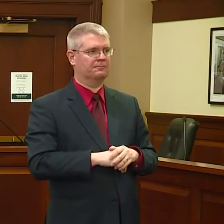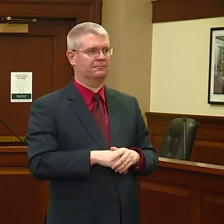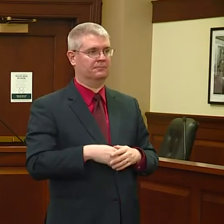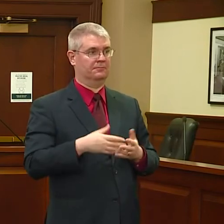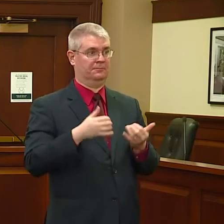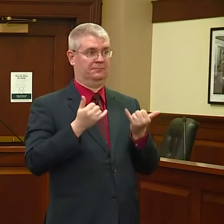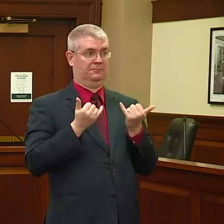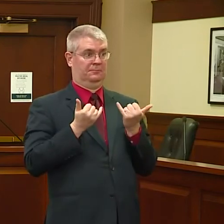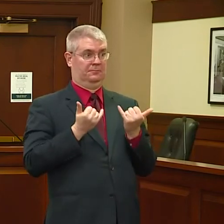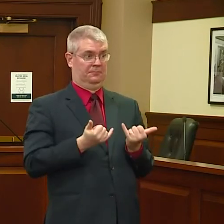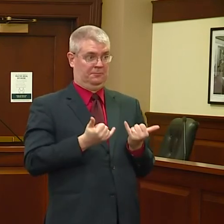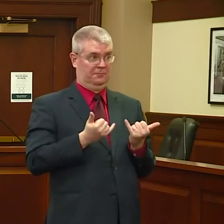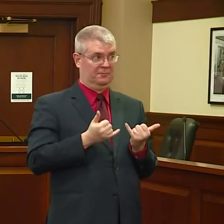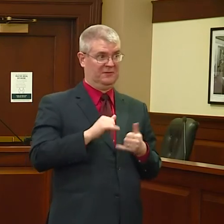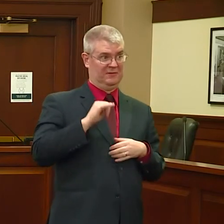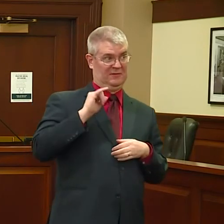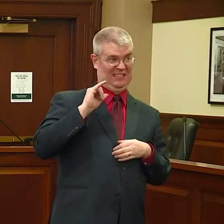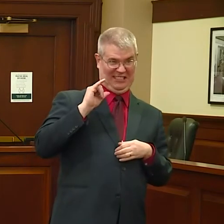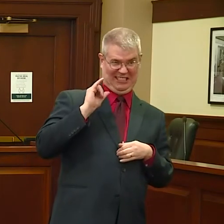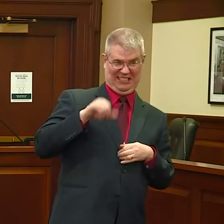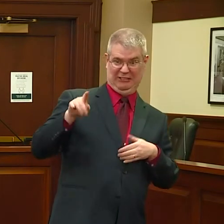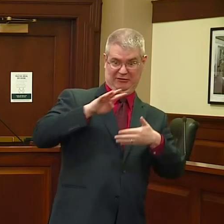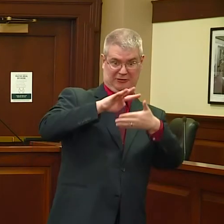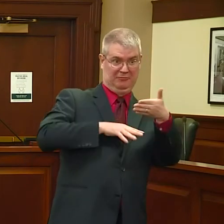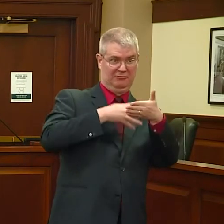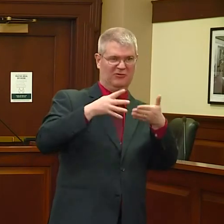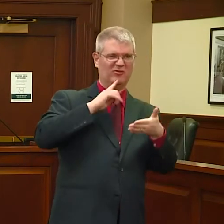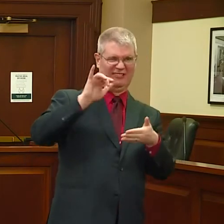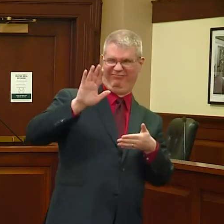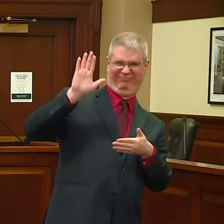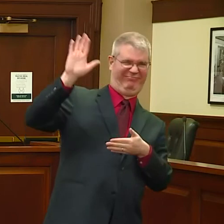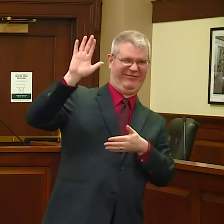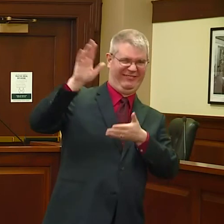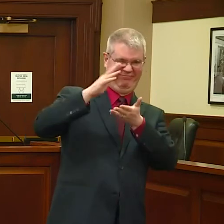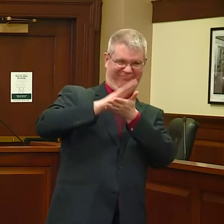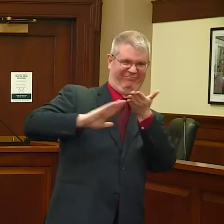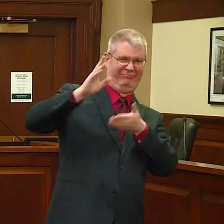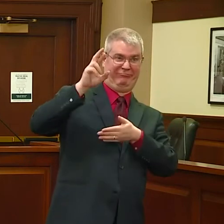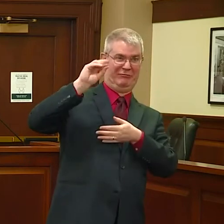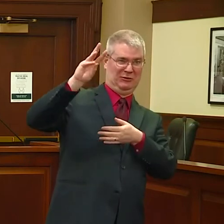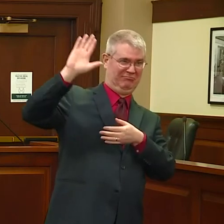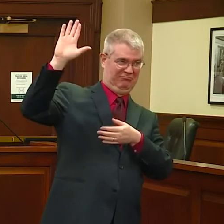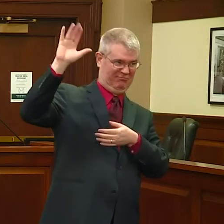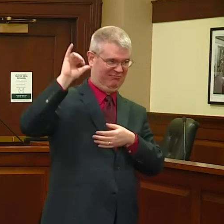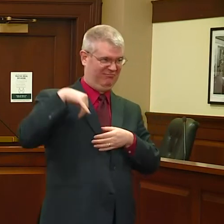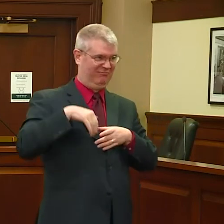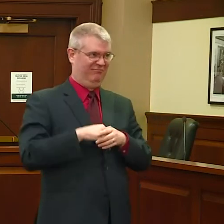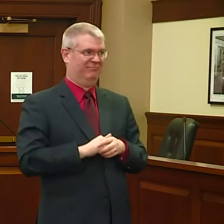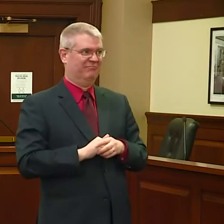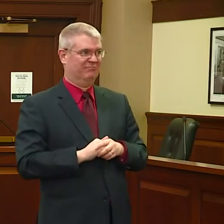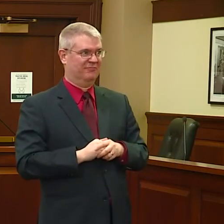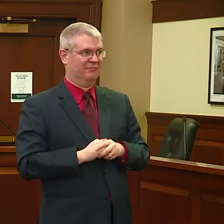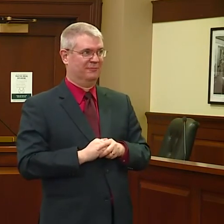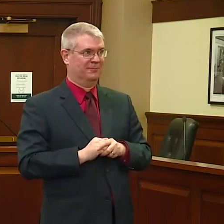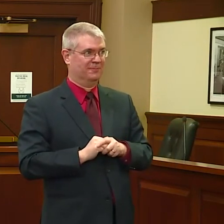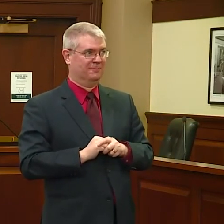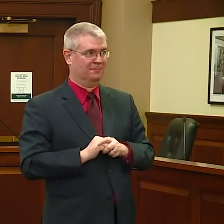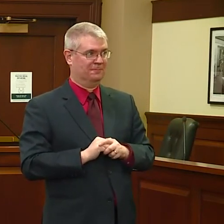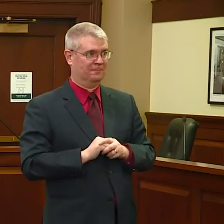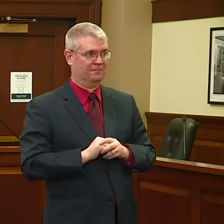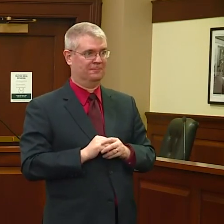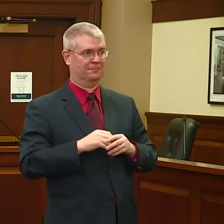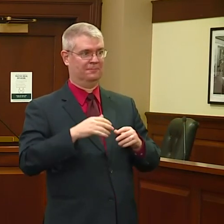all along, which is globalepidemics.org, and you can see there they have the website is on the